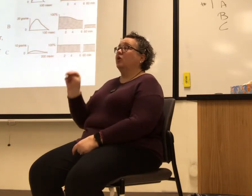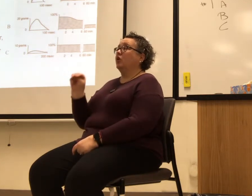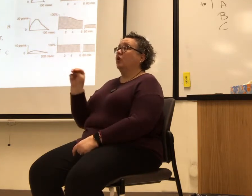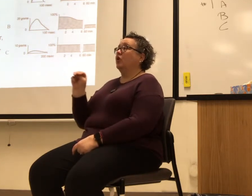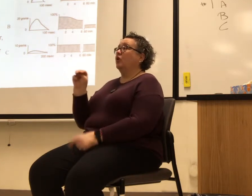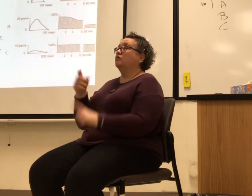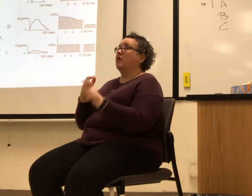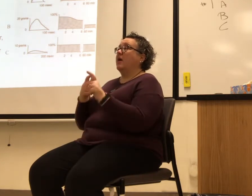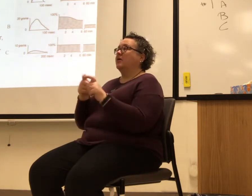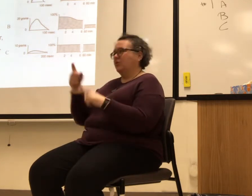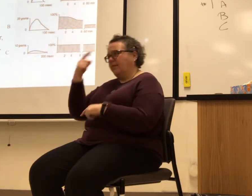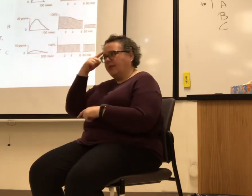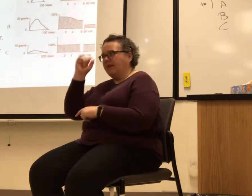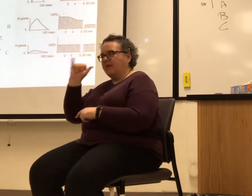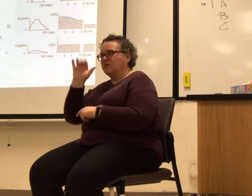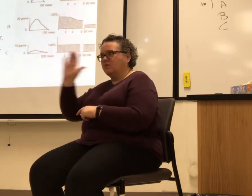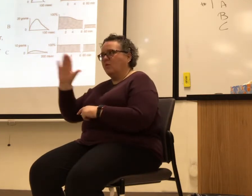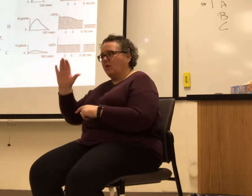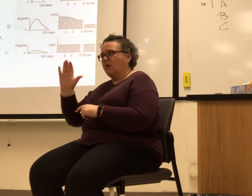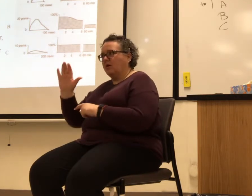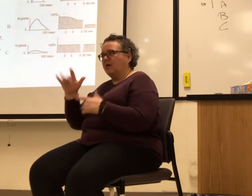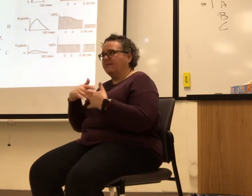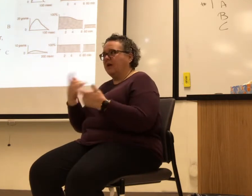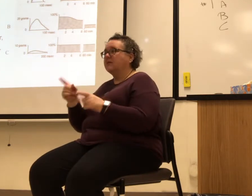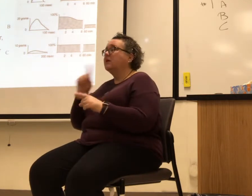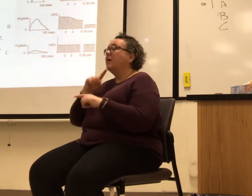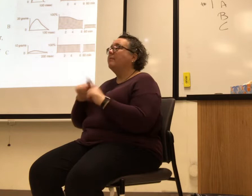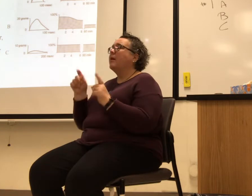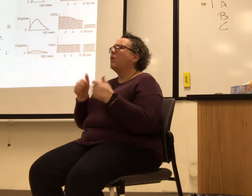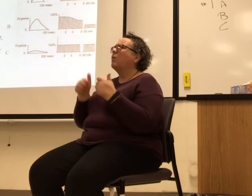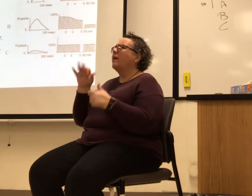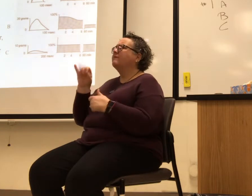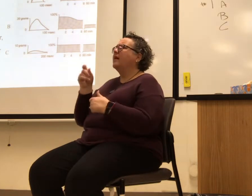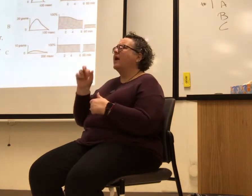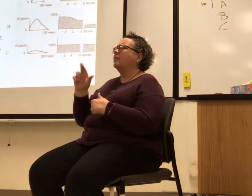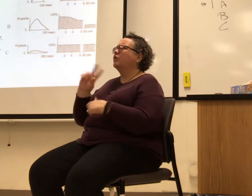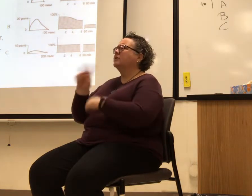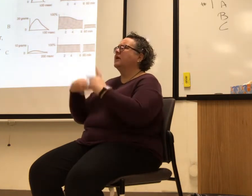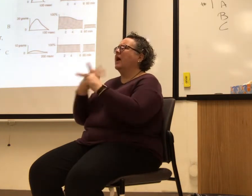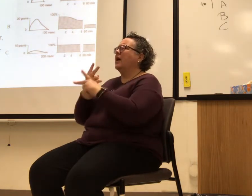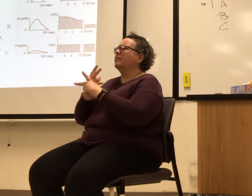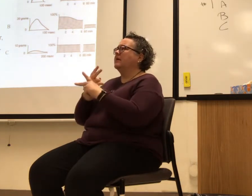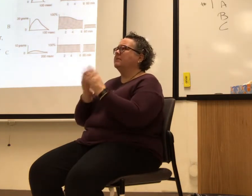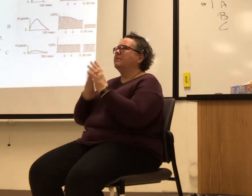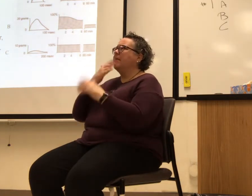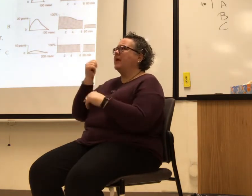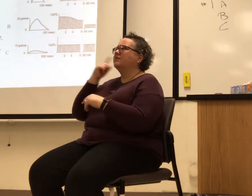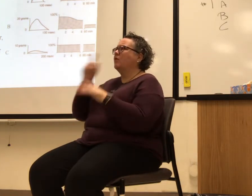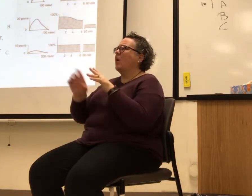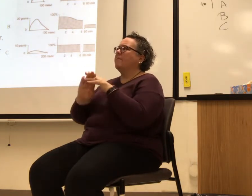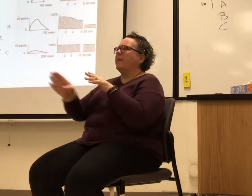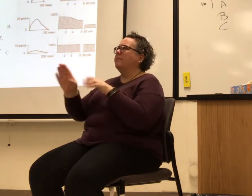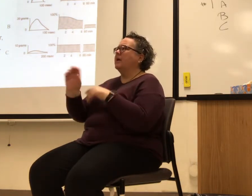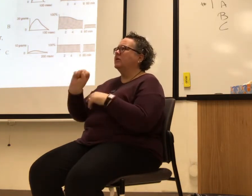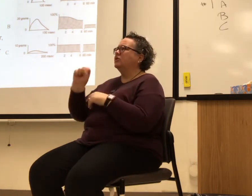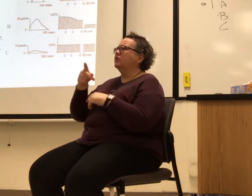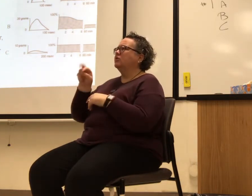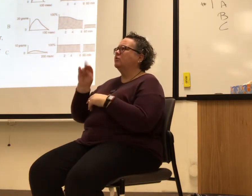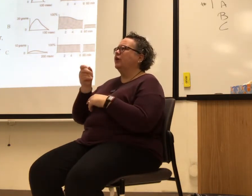event. You think. Which fiber type do you think dominates a sprinter?